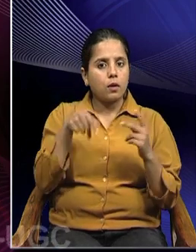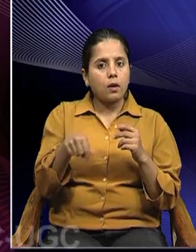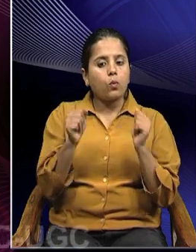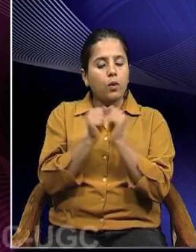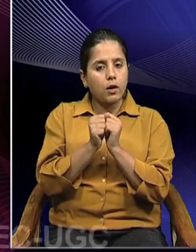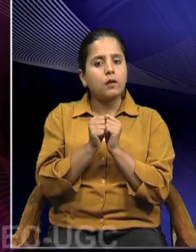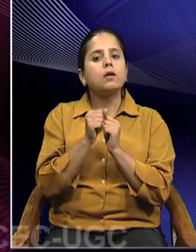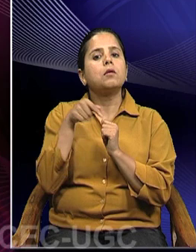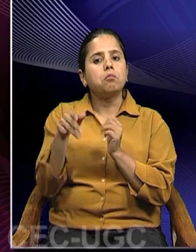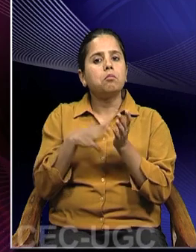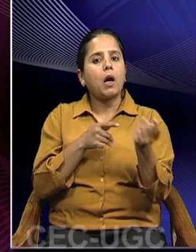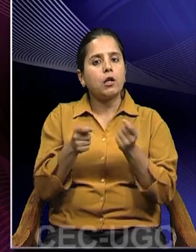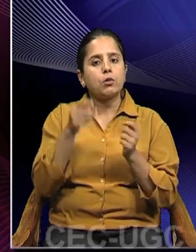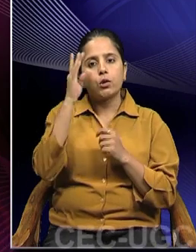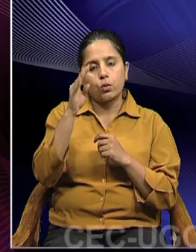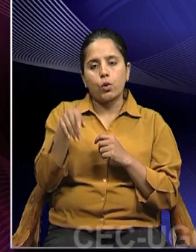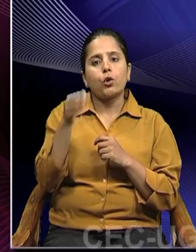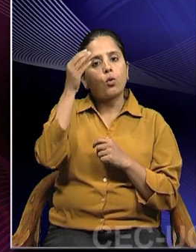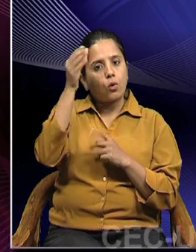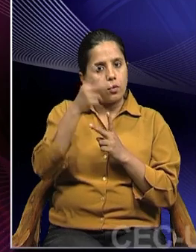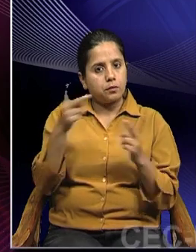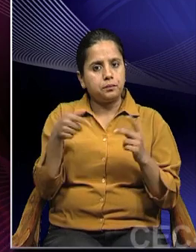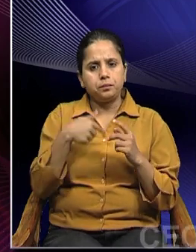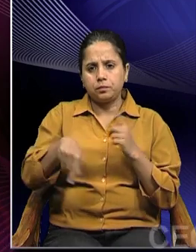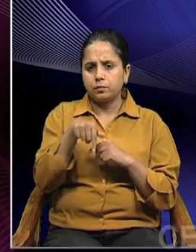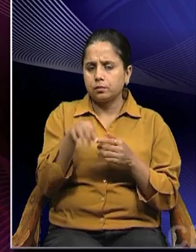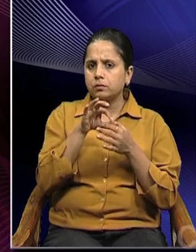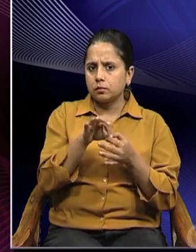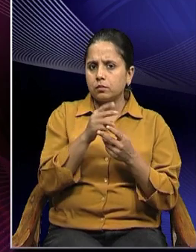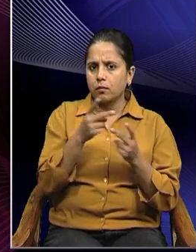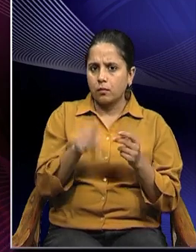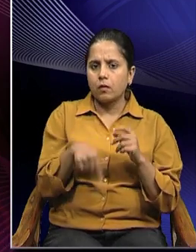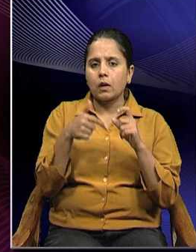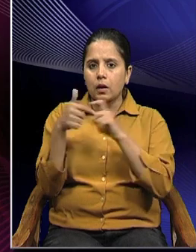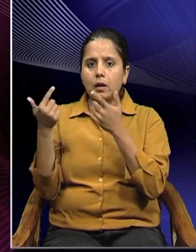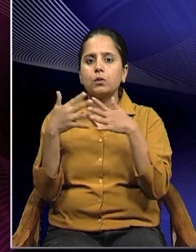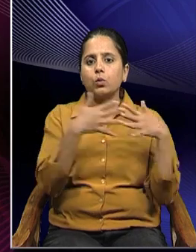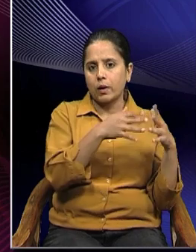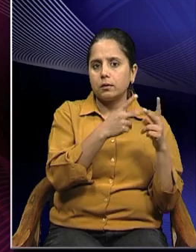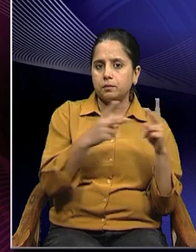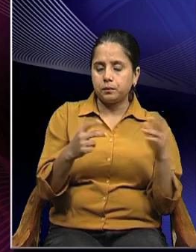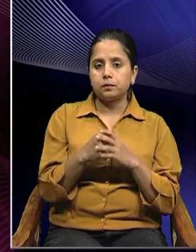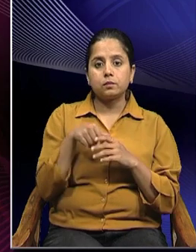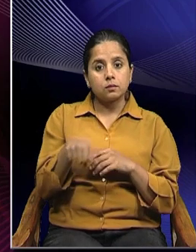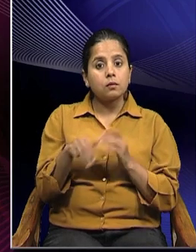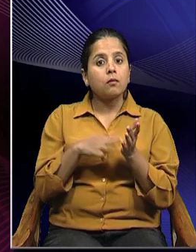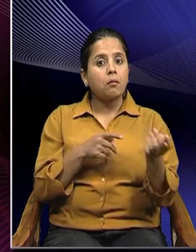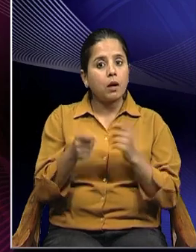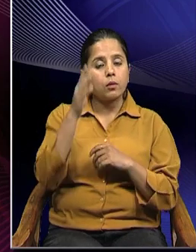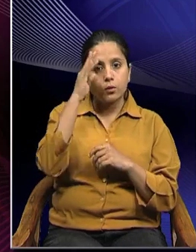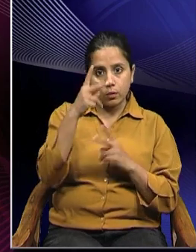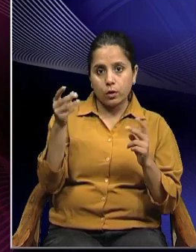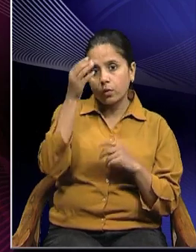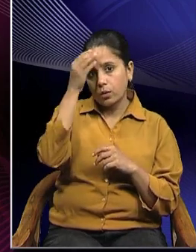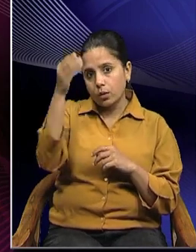management theories and concepts. So, it is in a way going to be a linkage between the East and West, because management theories and